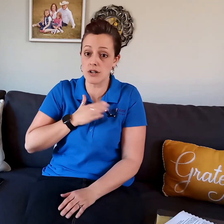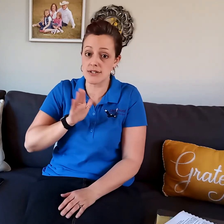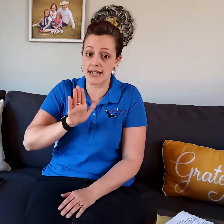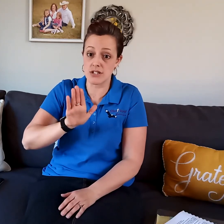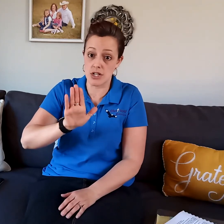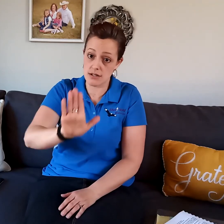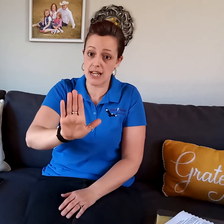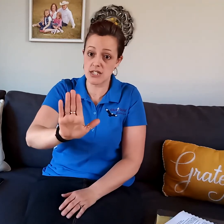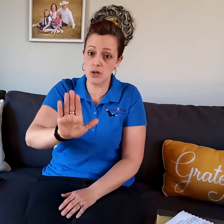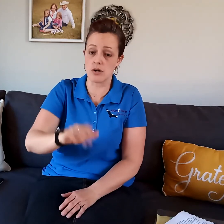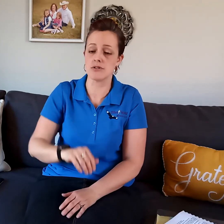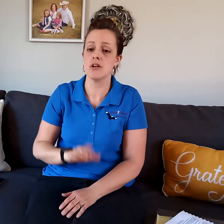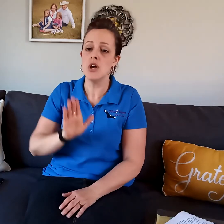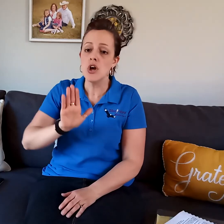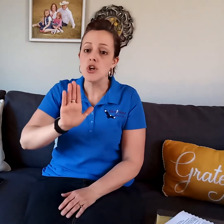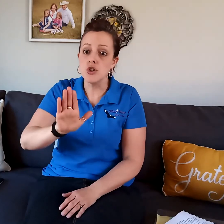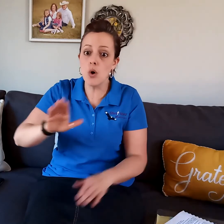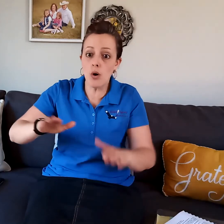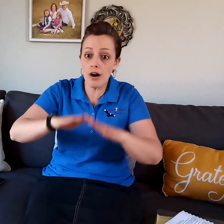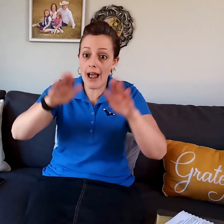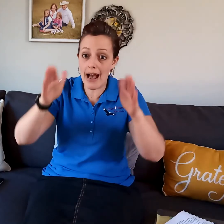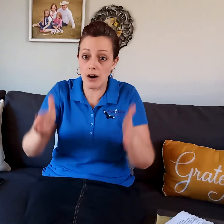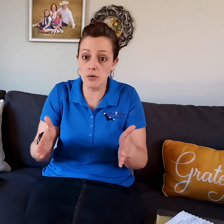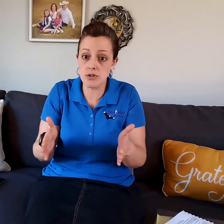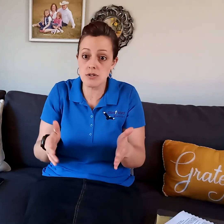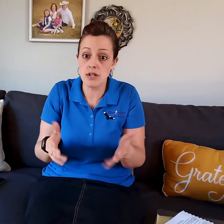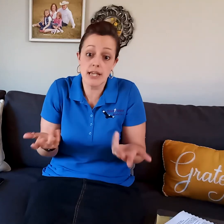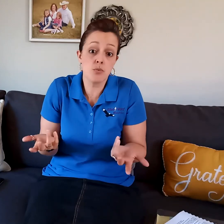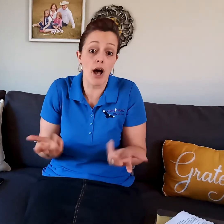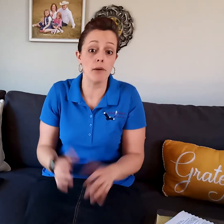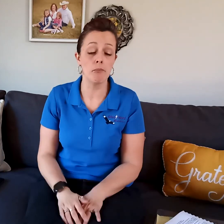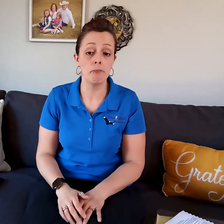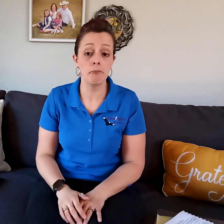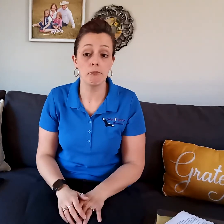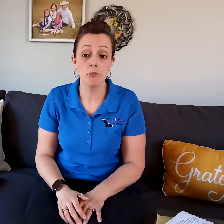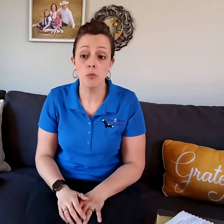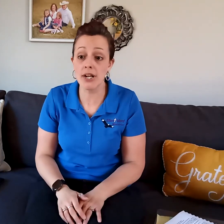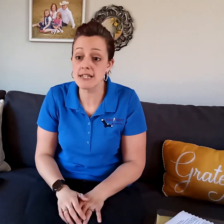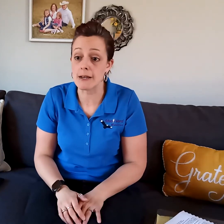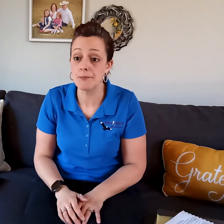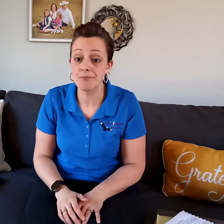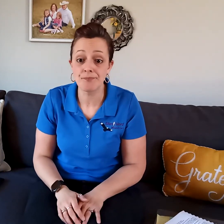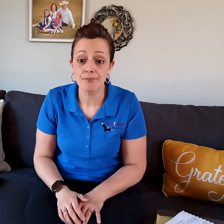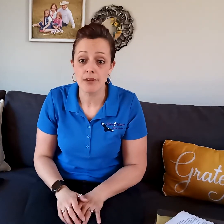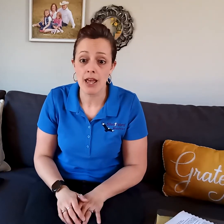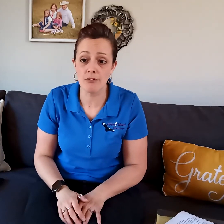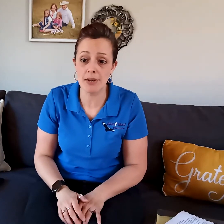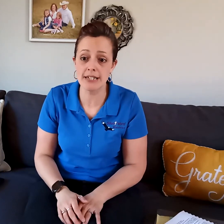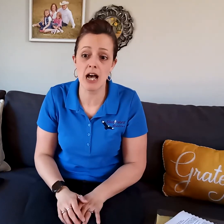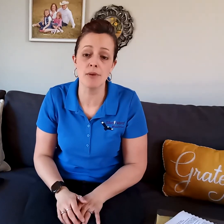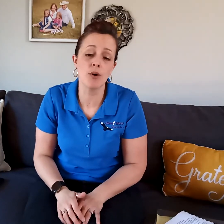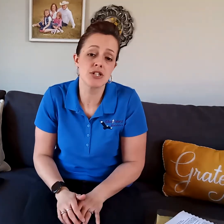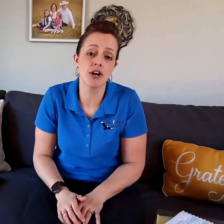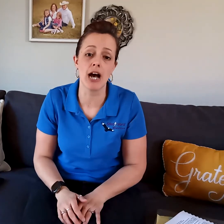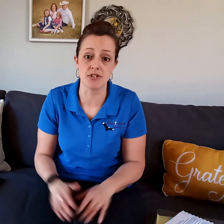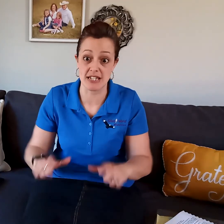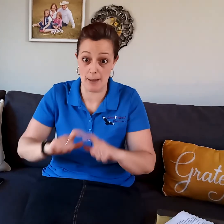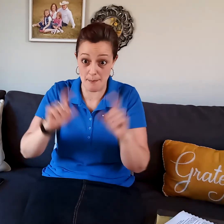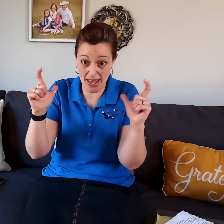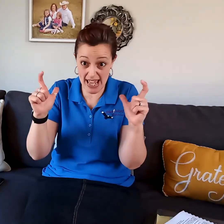then it's yours. Your house is what? What is it? Everybody tell me, what's your house? Is it big?